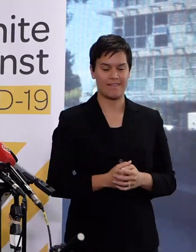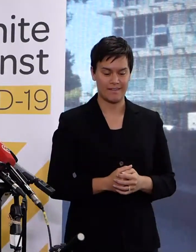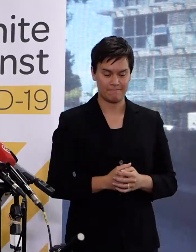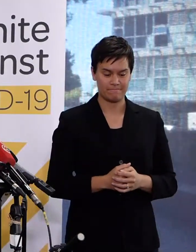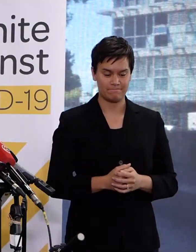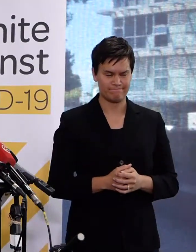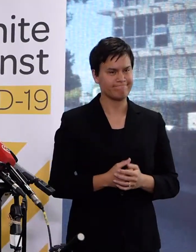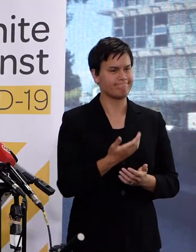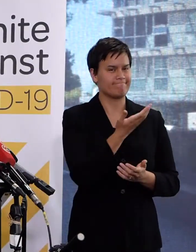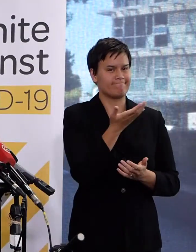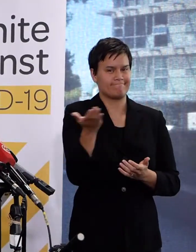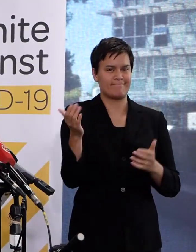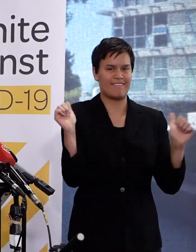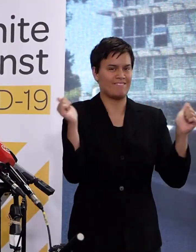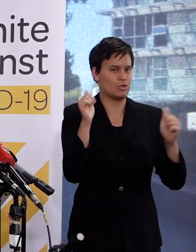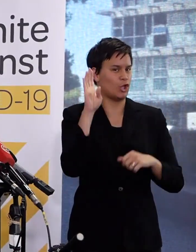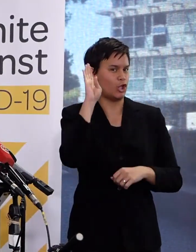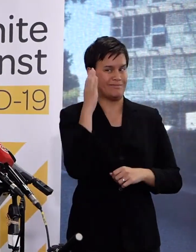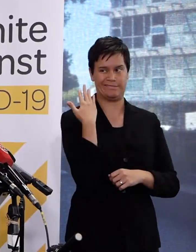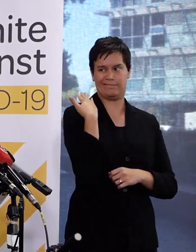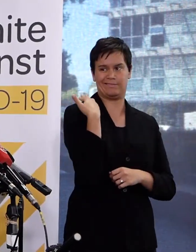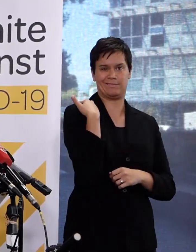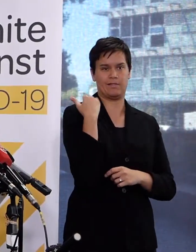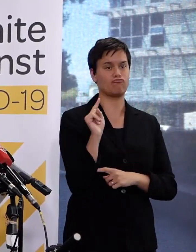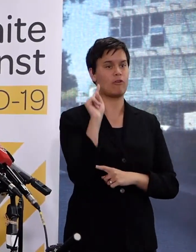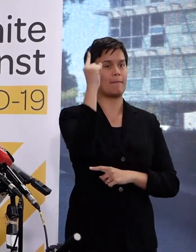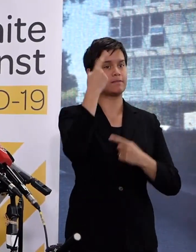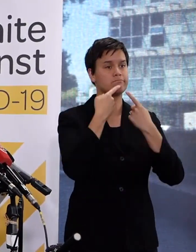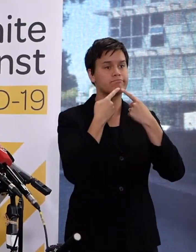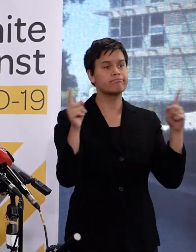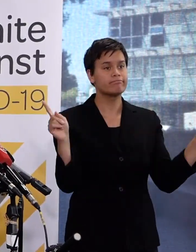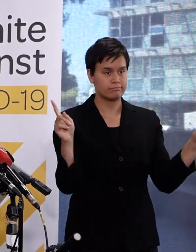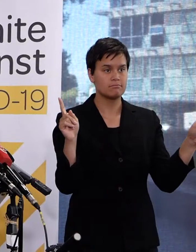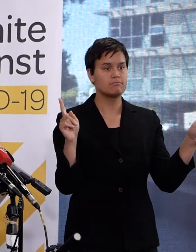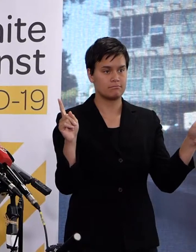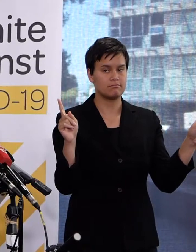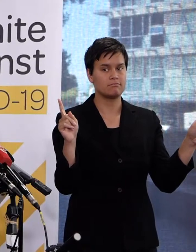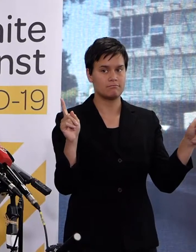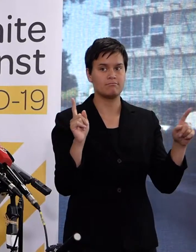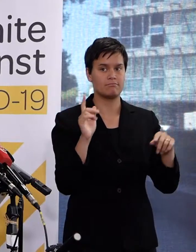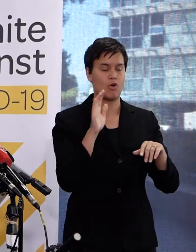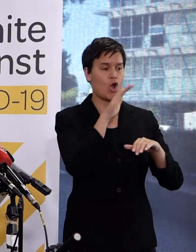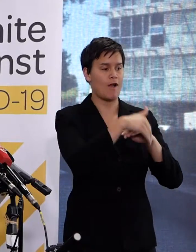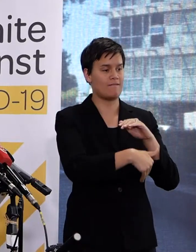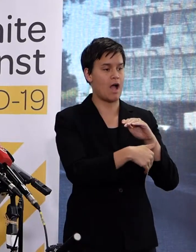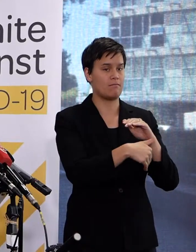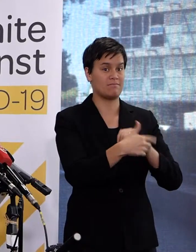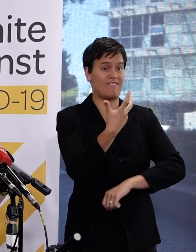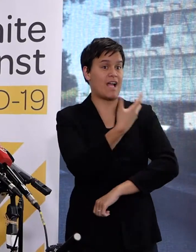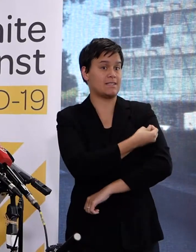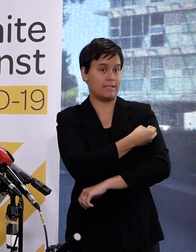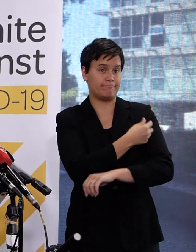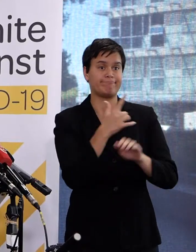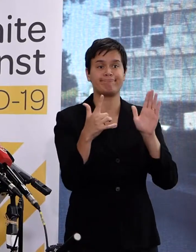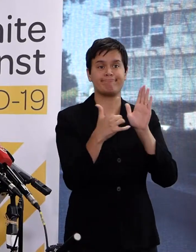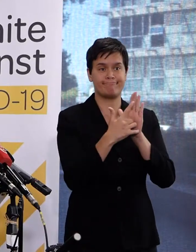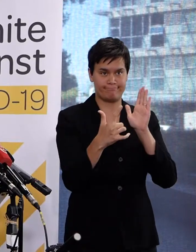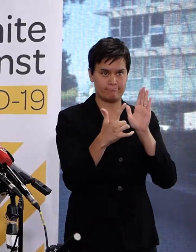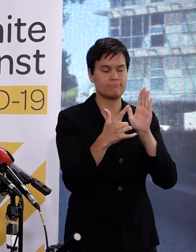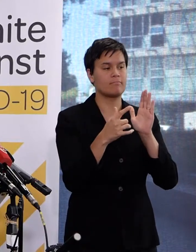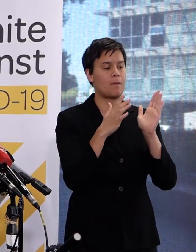As you would have heard a little earlier on, the Prime Minister has announced that Medsafe has approved the conditions of